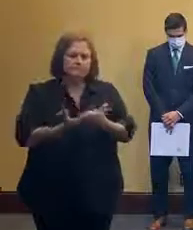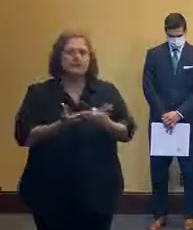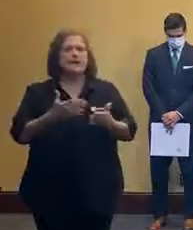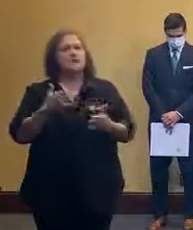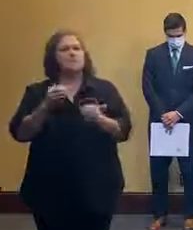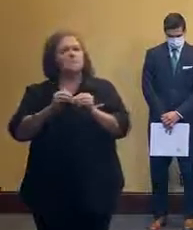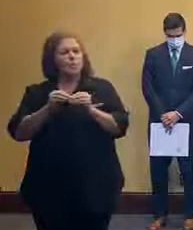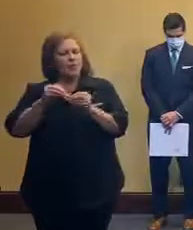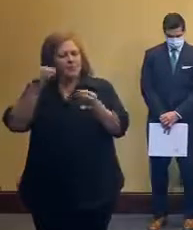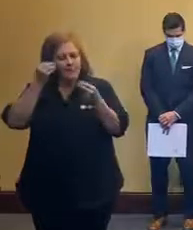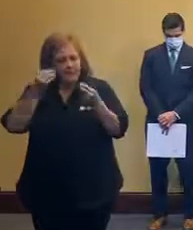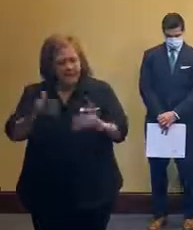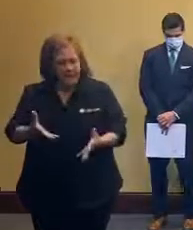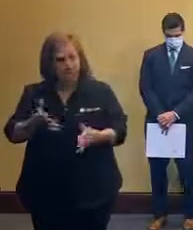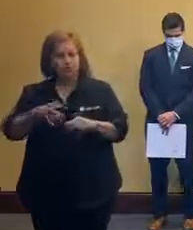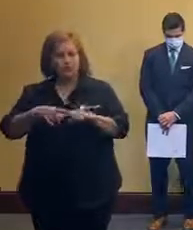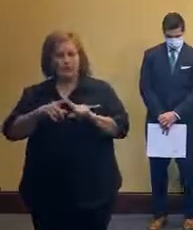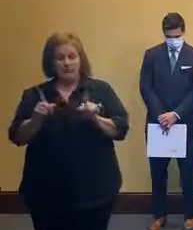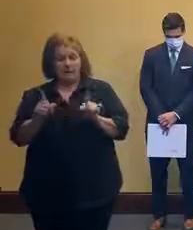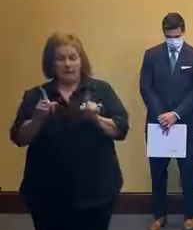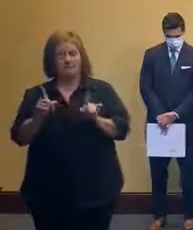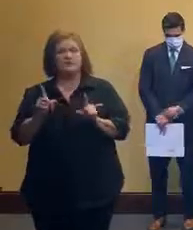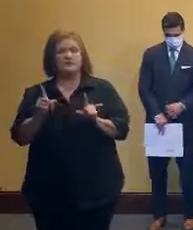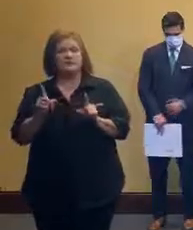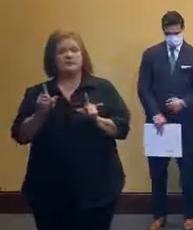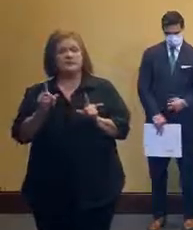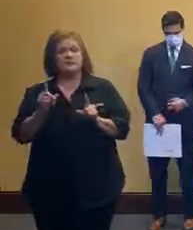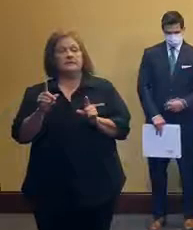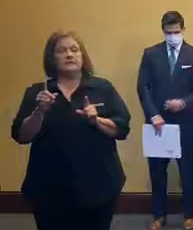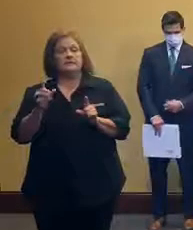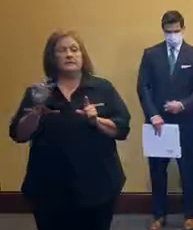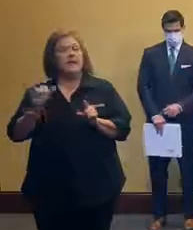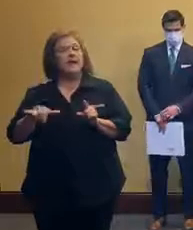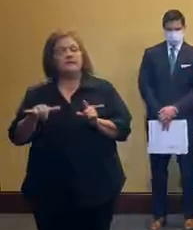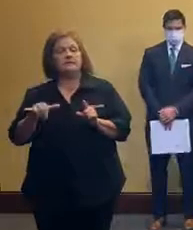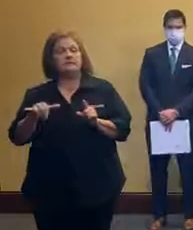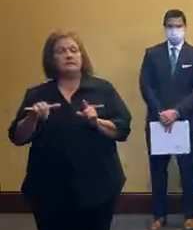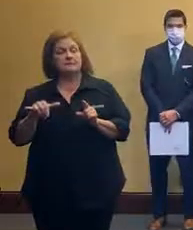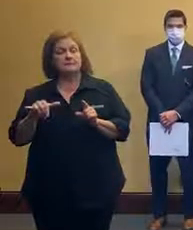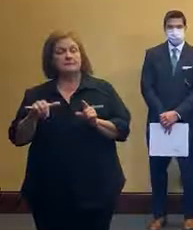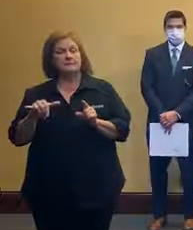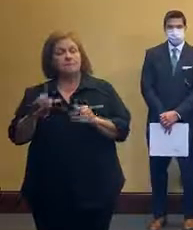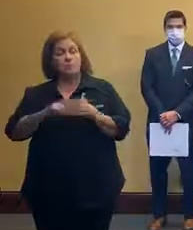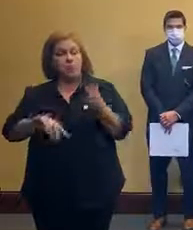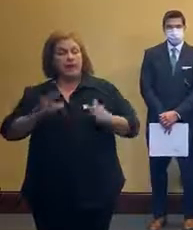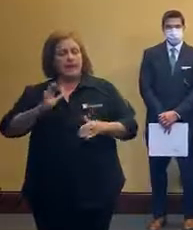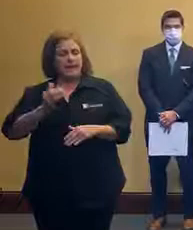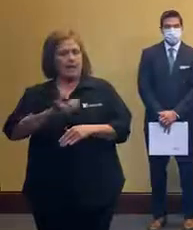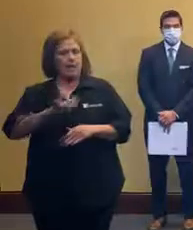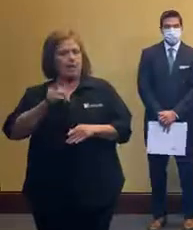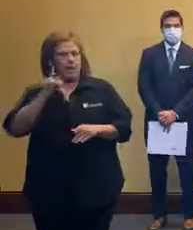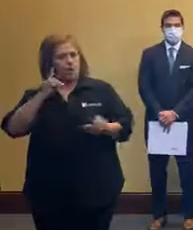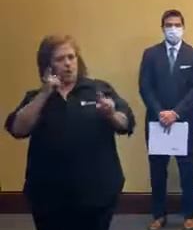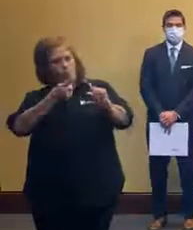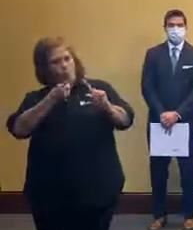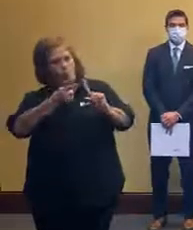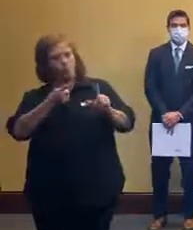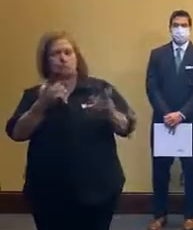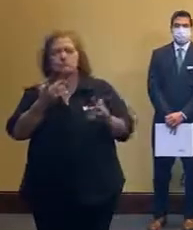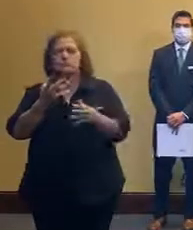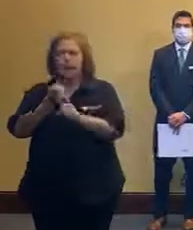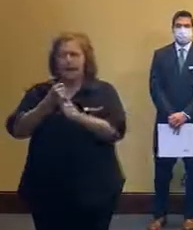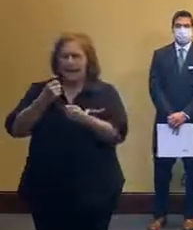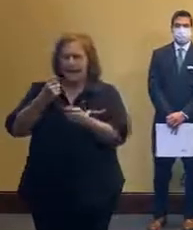more information. But all of that is aligned with the city's liquidity. Again, access to